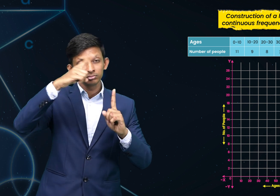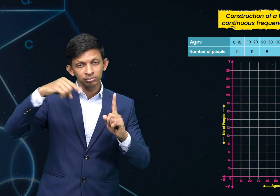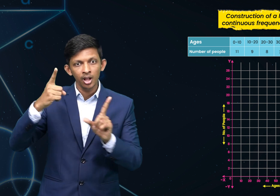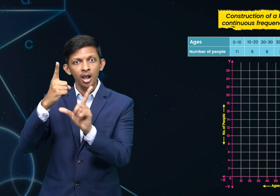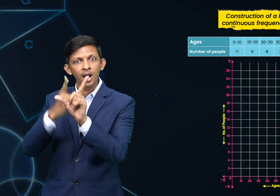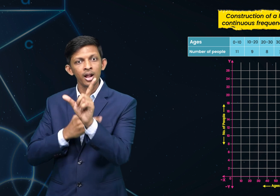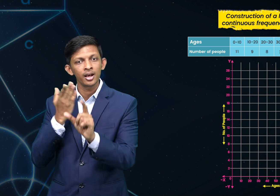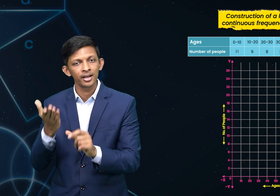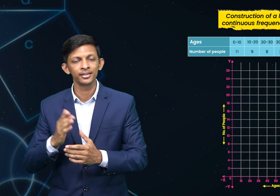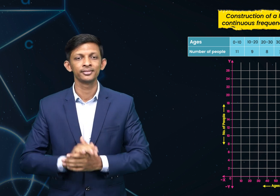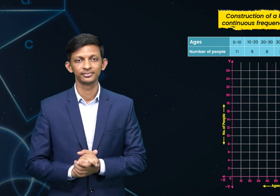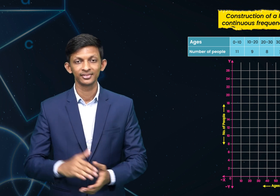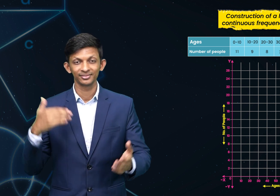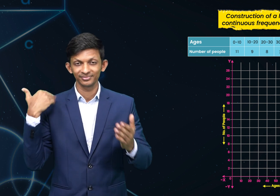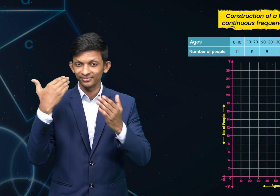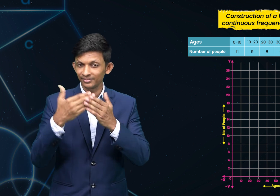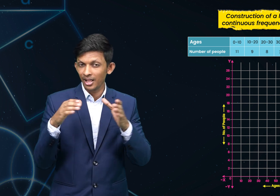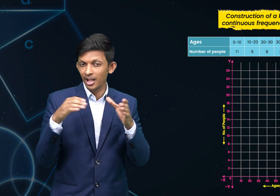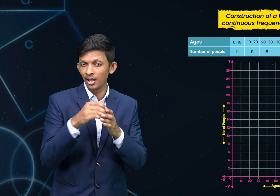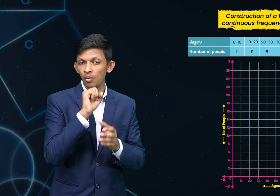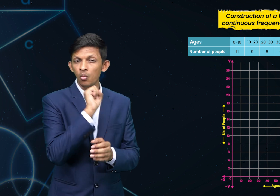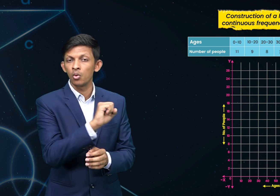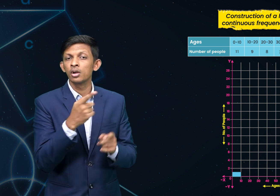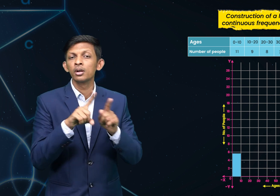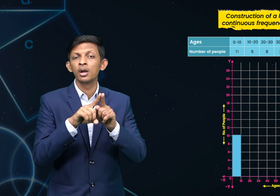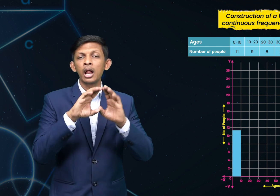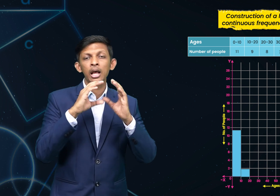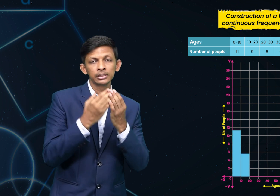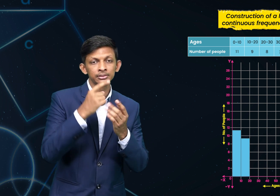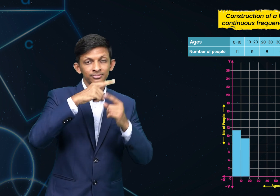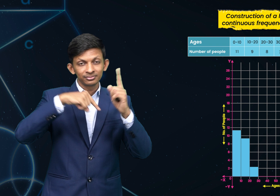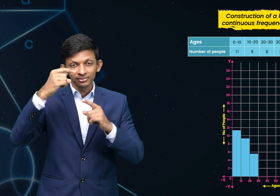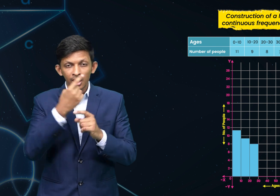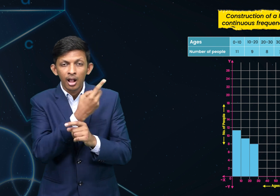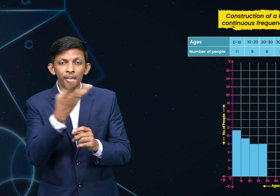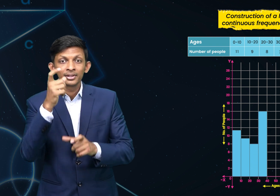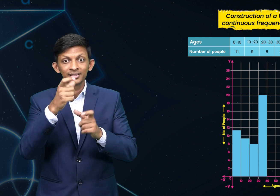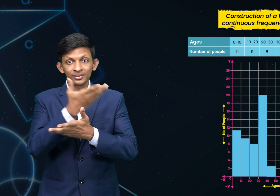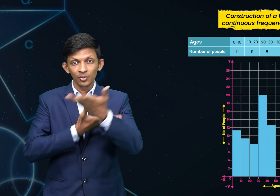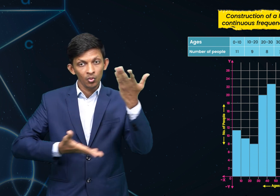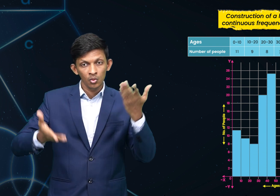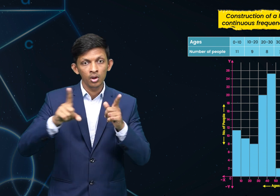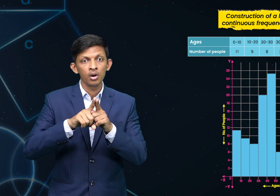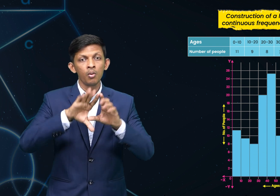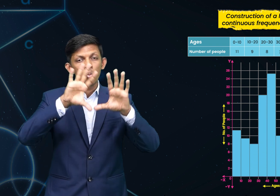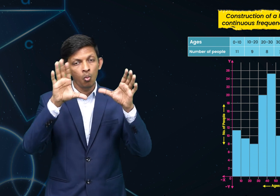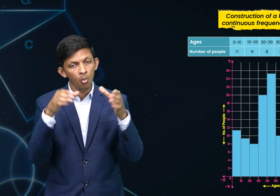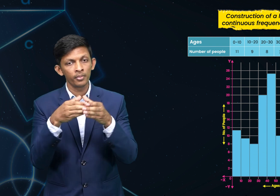on the y-axis. Classes are edges and their frequencies, that is number of people,